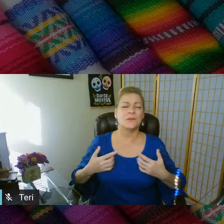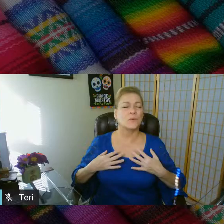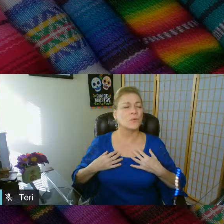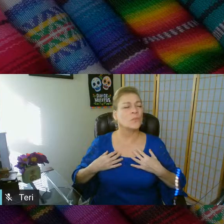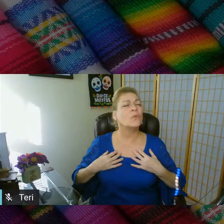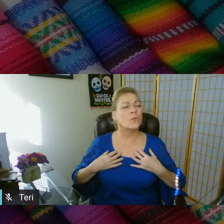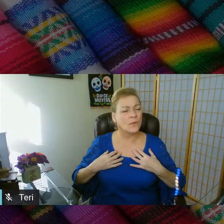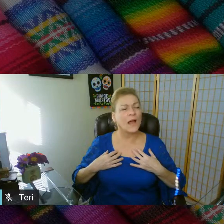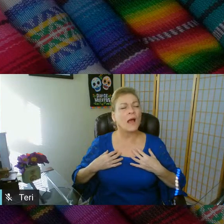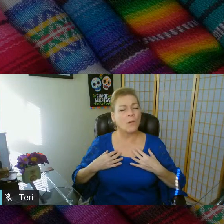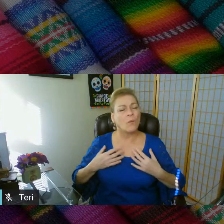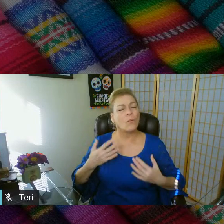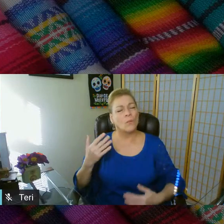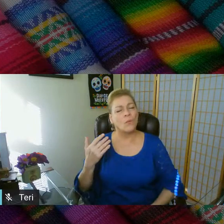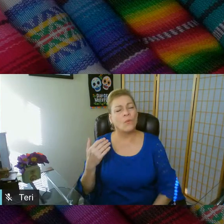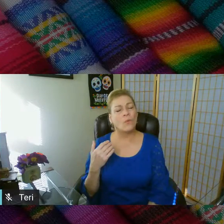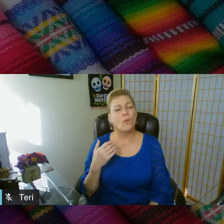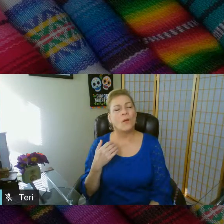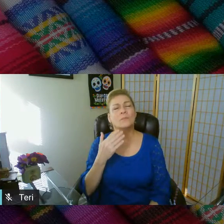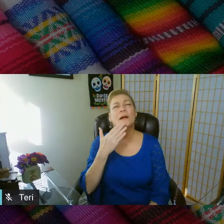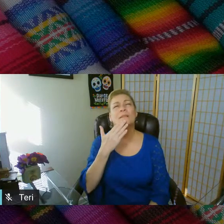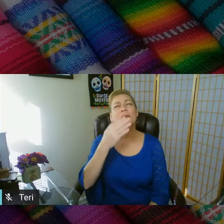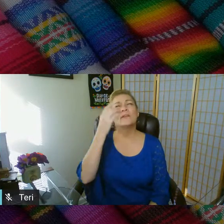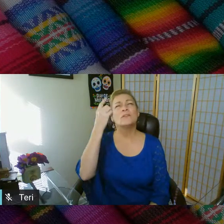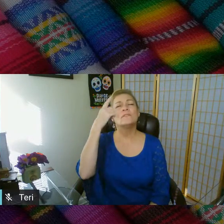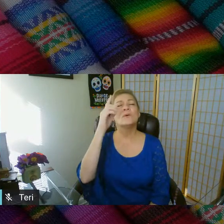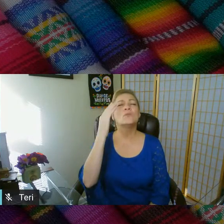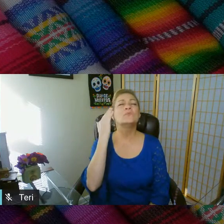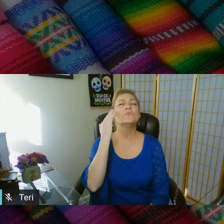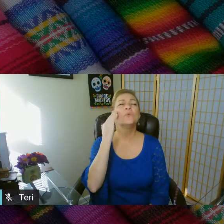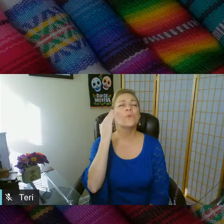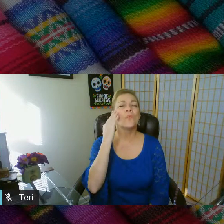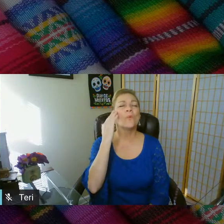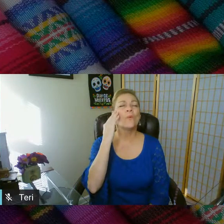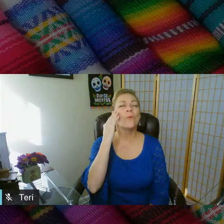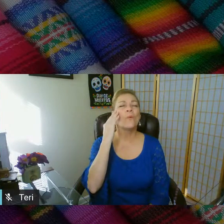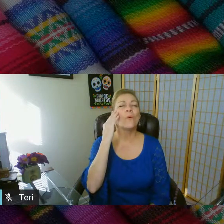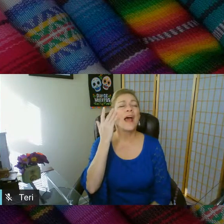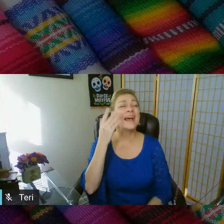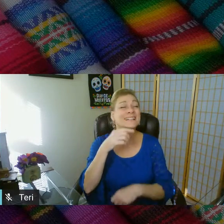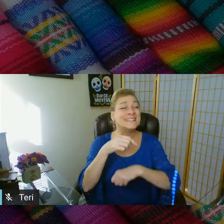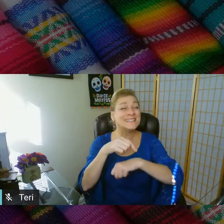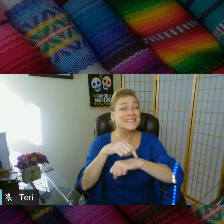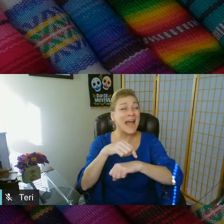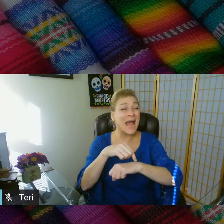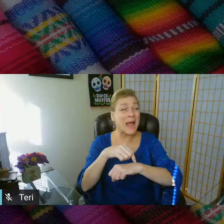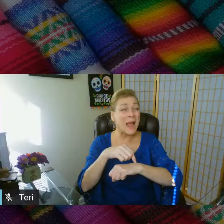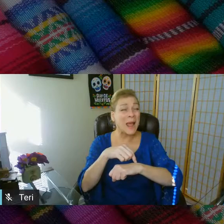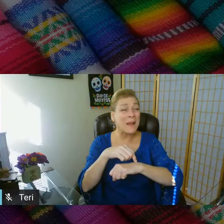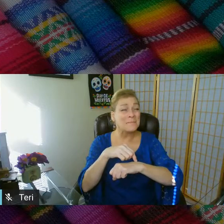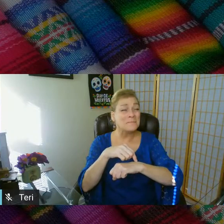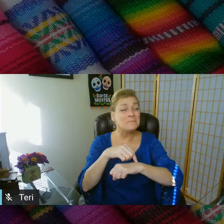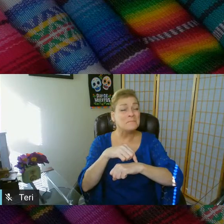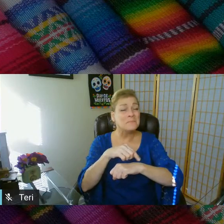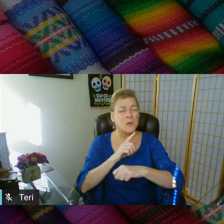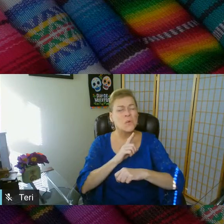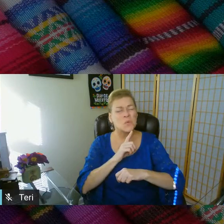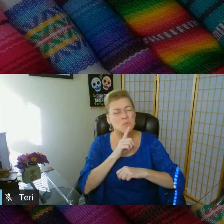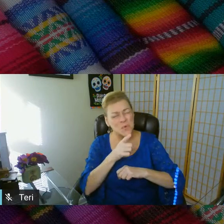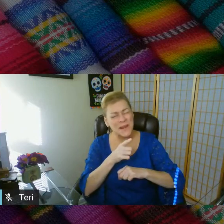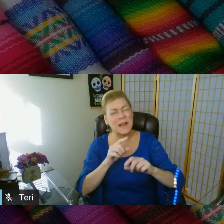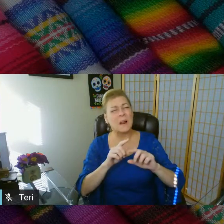We give thanks for the knowing that time is not real. It is a construct in which we